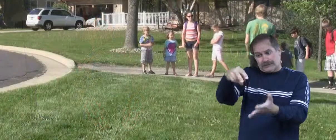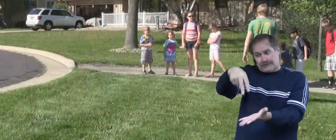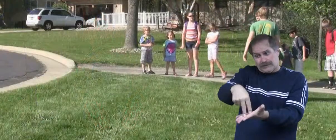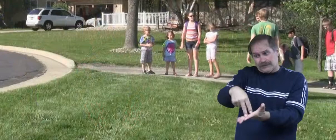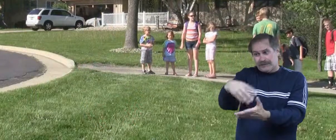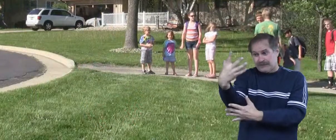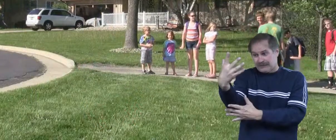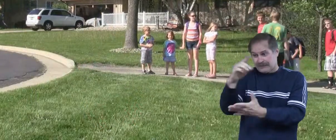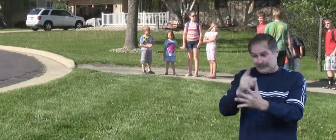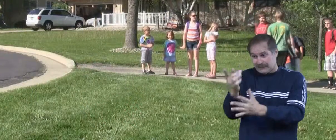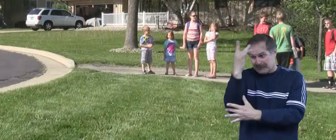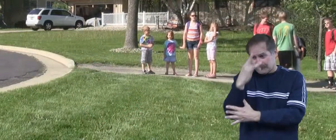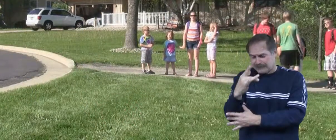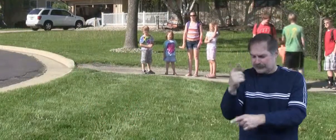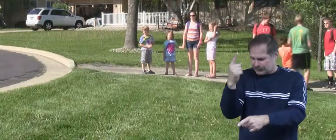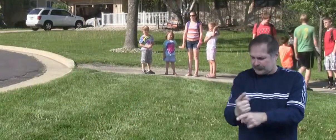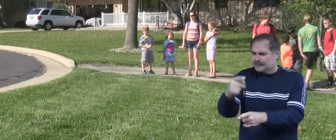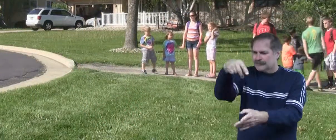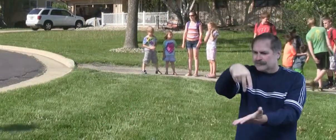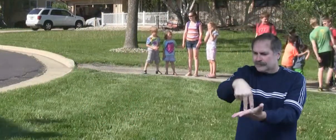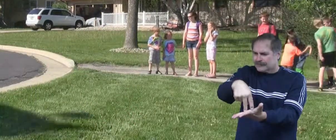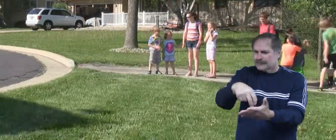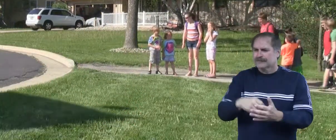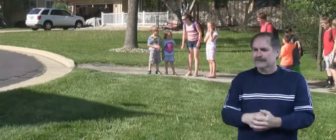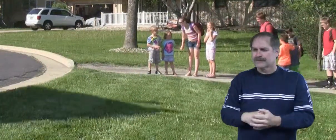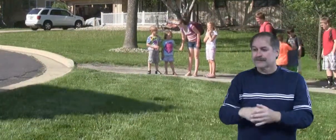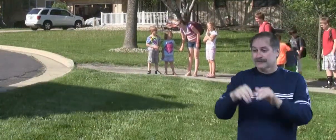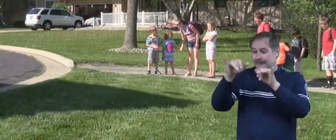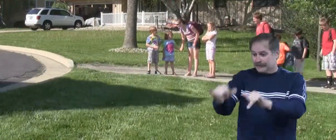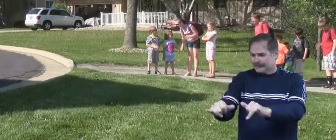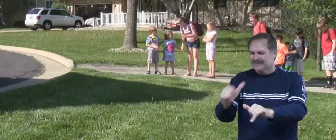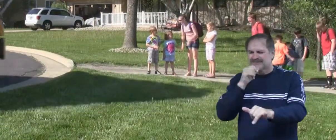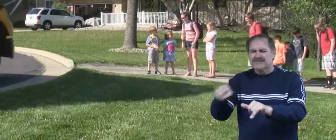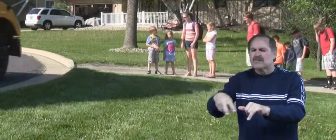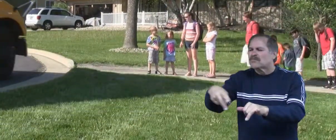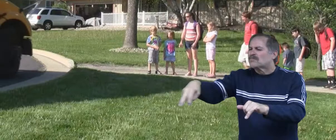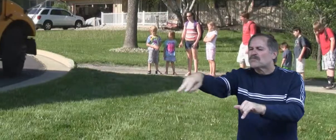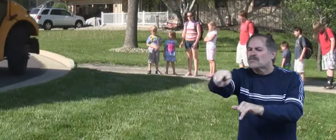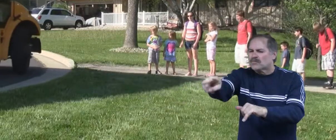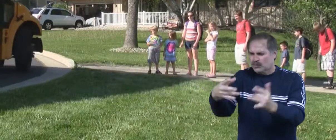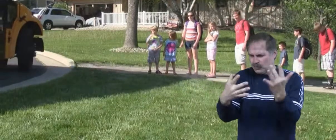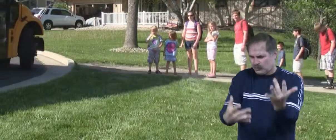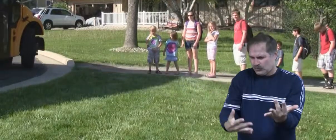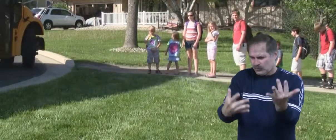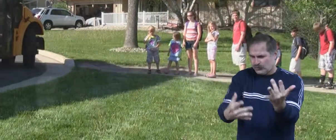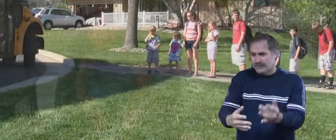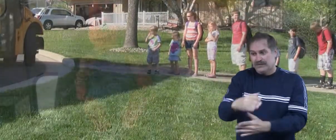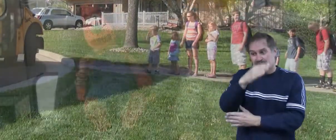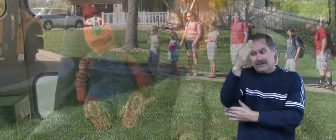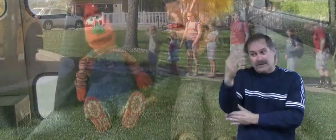bus stop. 5 minutes early to your stop is on time. Stay at the safe place to wait for your